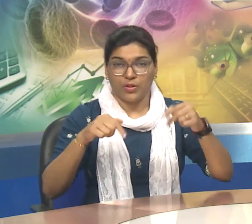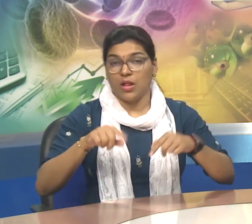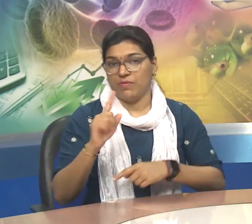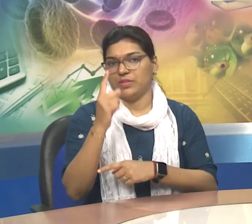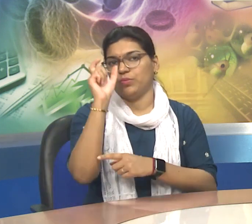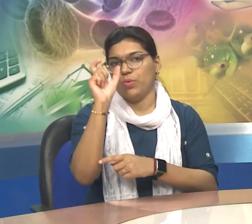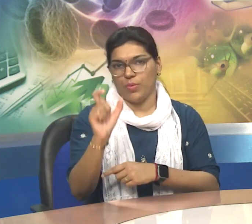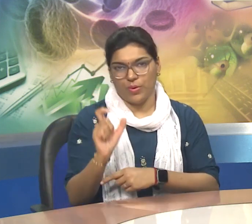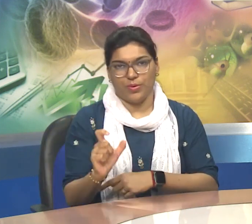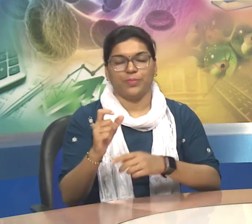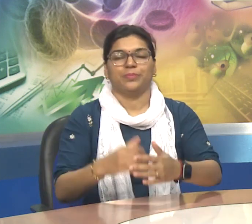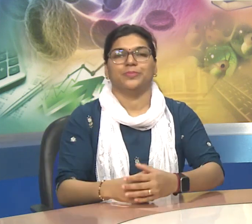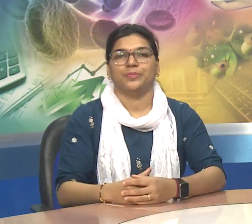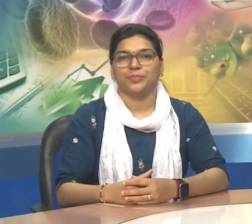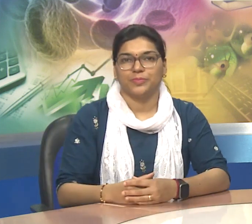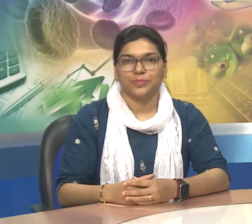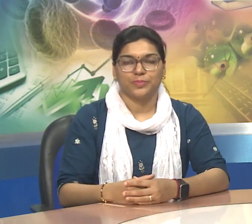After that, we will go to the chapter.